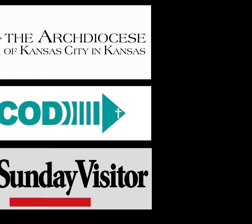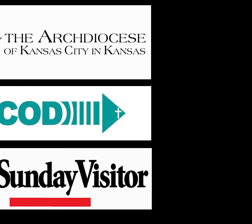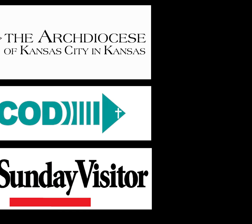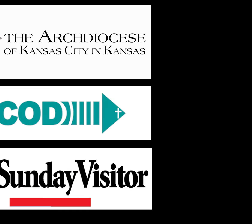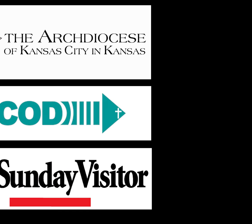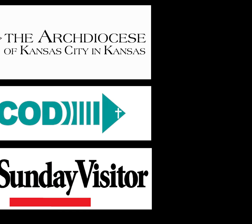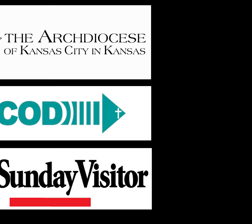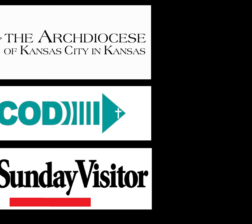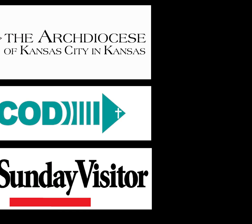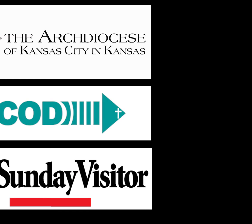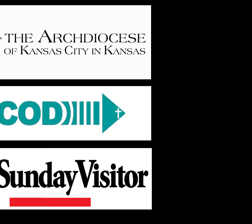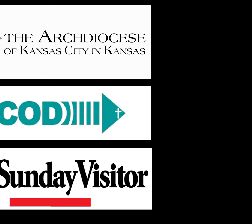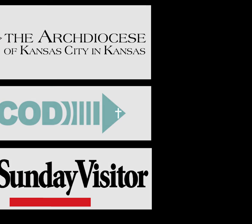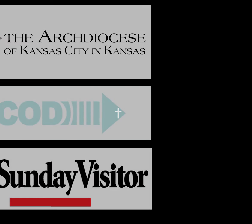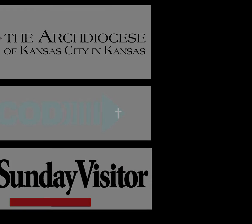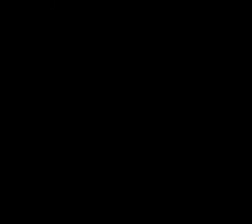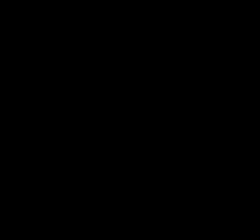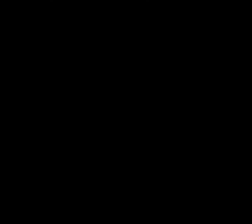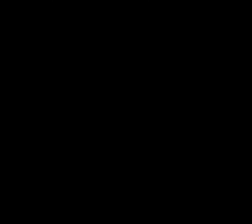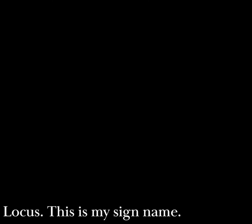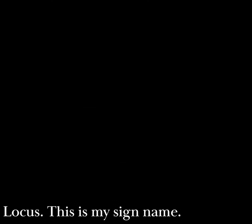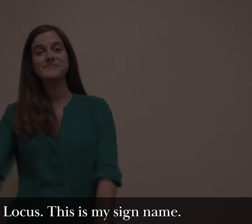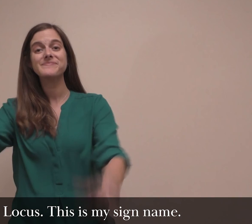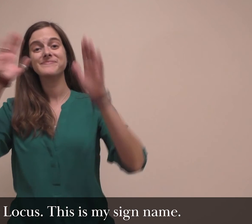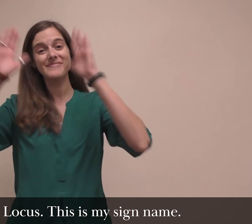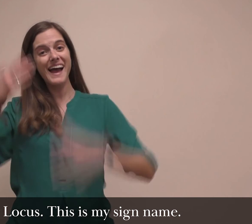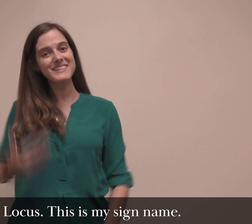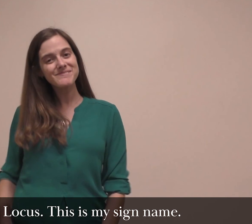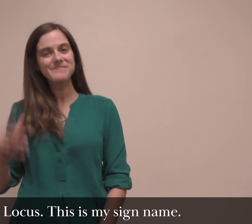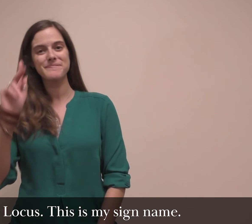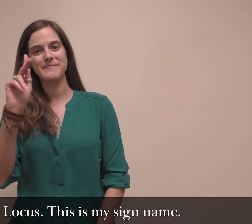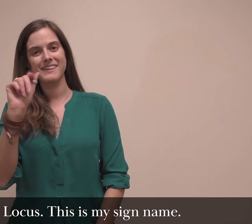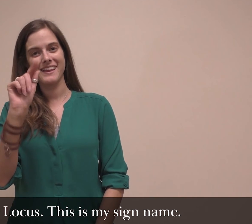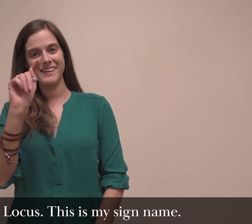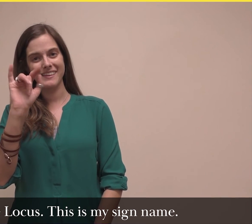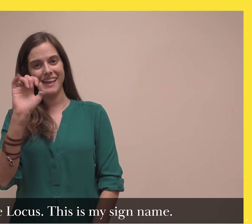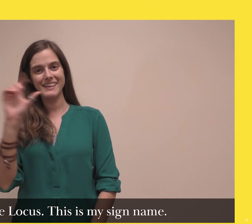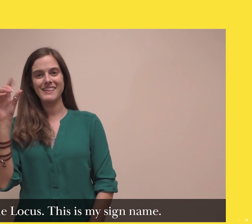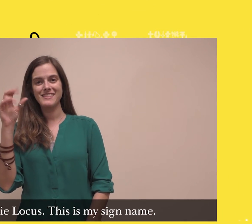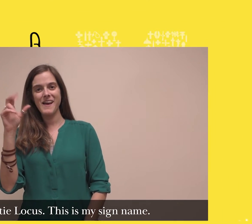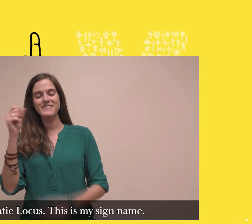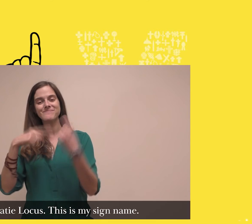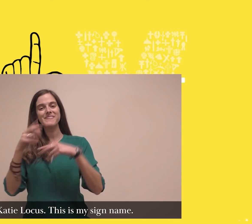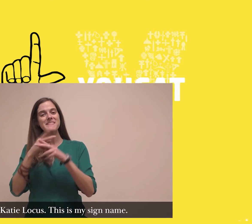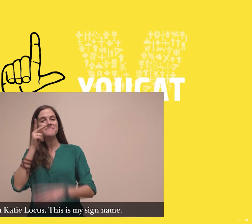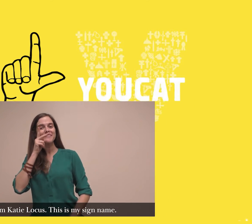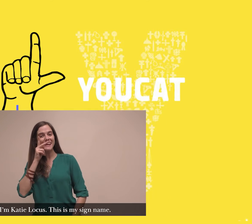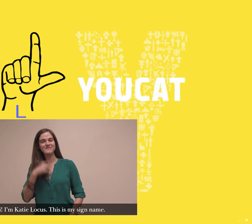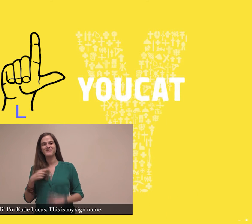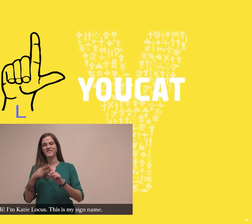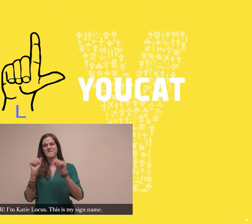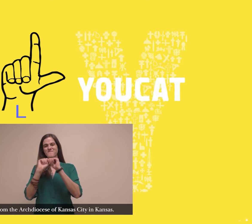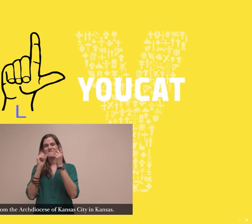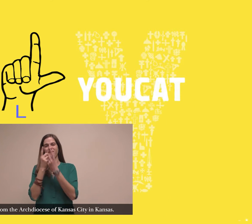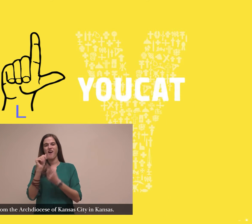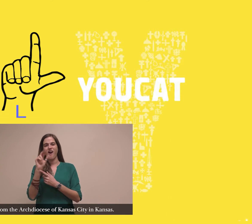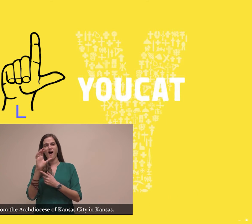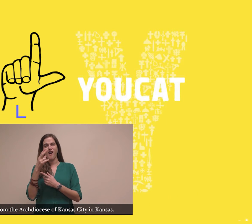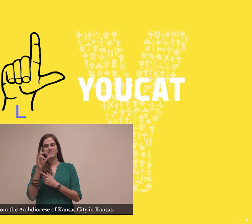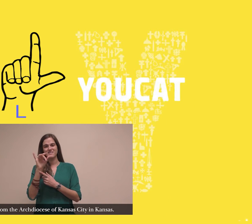Hi, I'm Katie Locus. This is my sign name. I'm from the